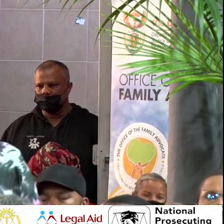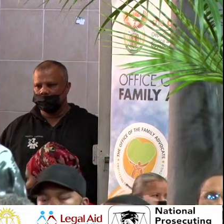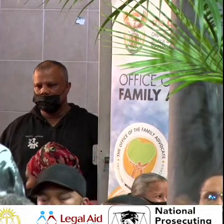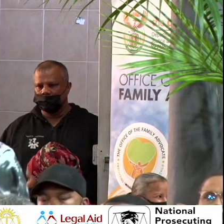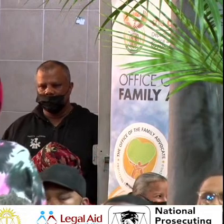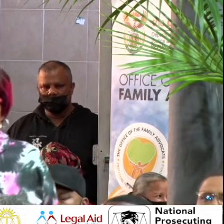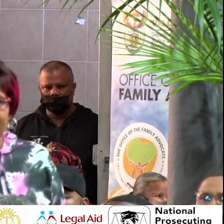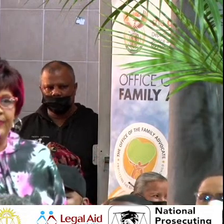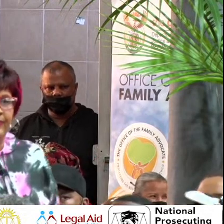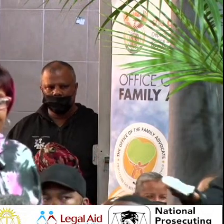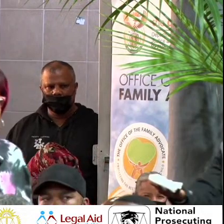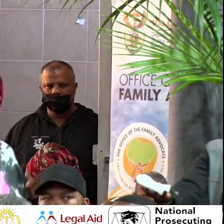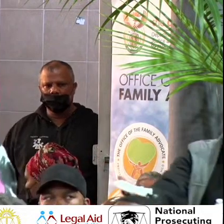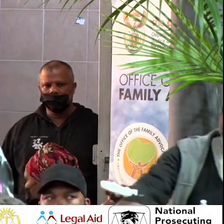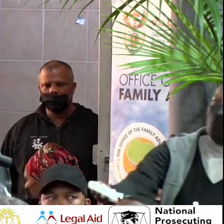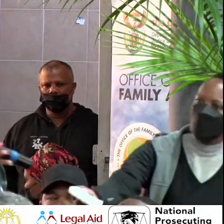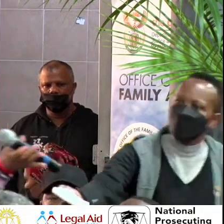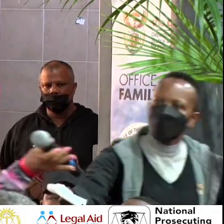Thank you.